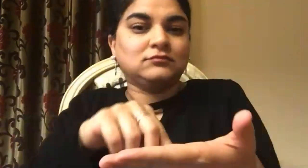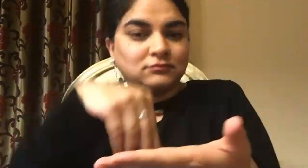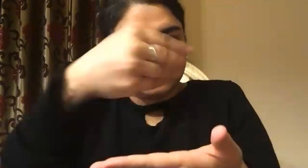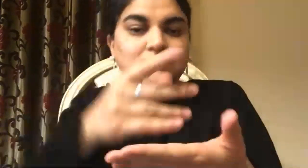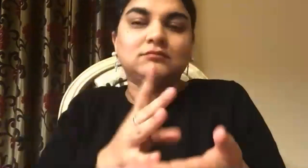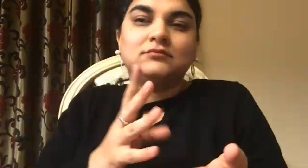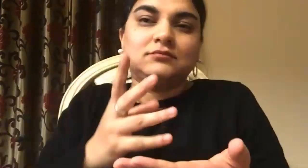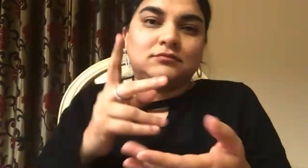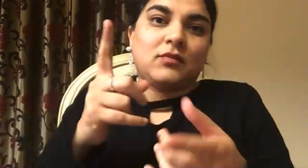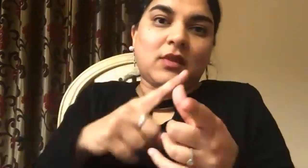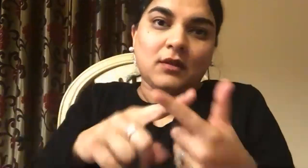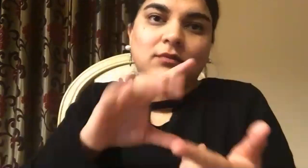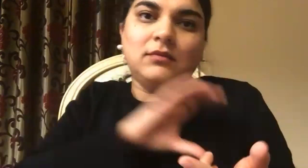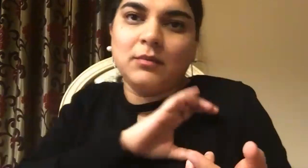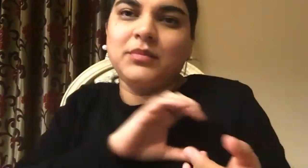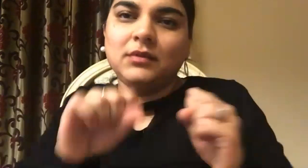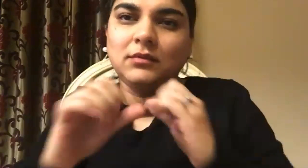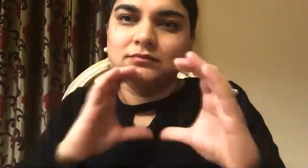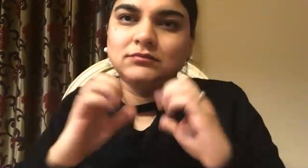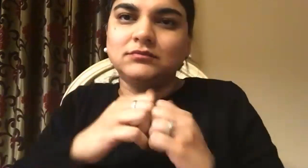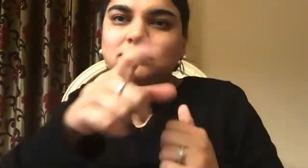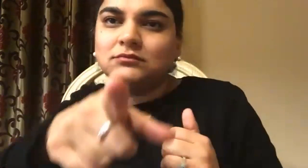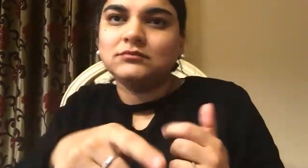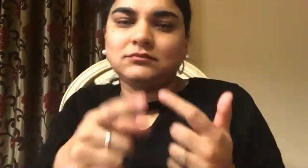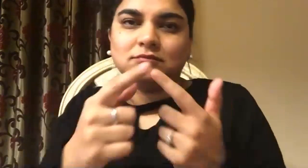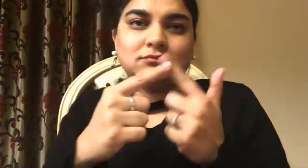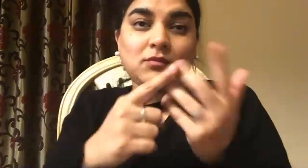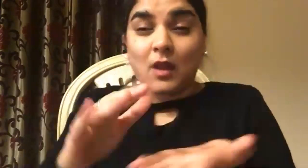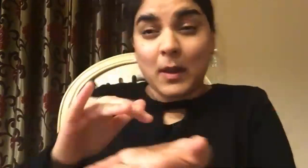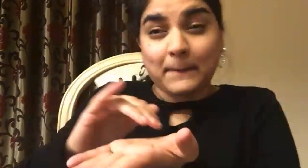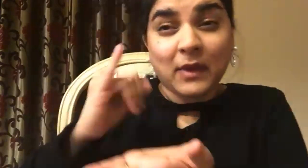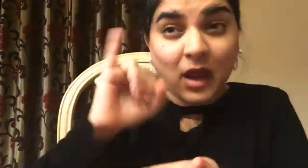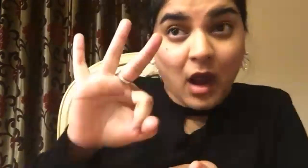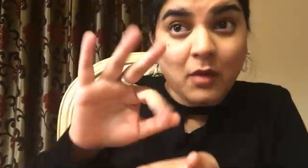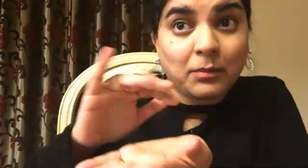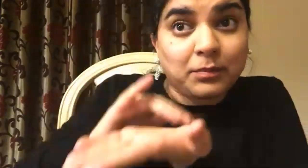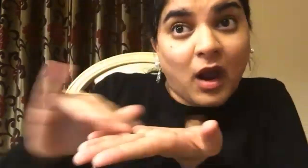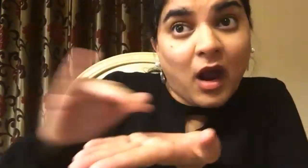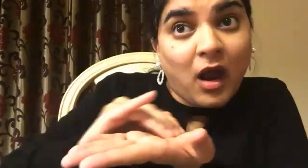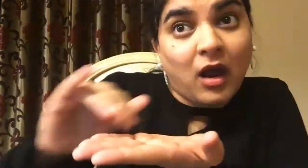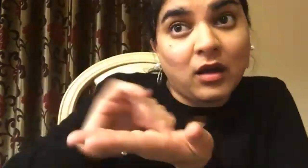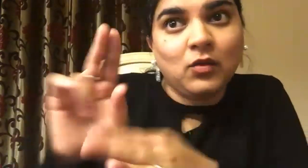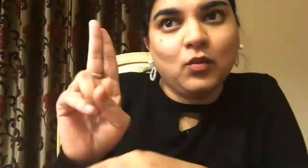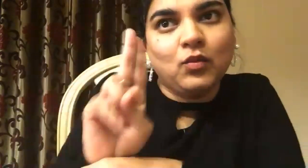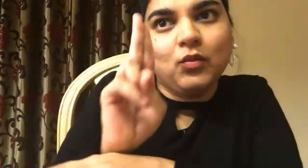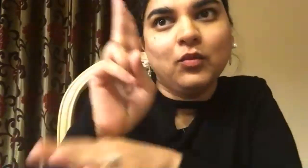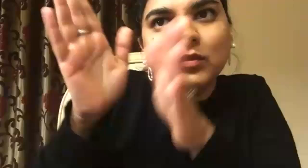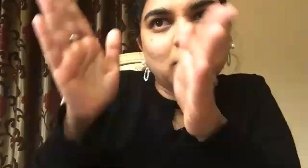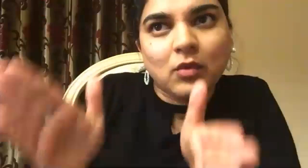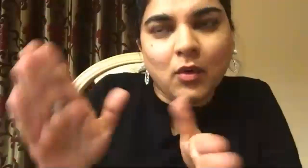what they're trying to say. So that, and then being able to work with the police officer that way. But I mean, if